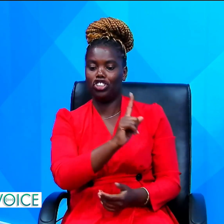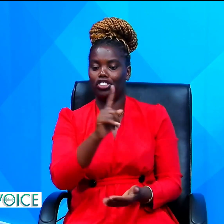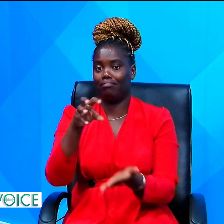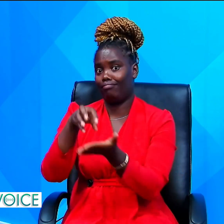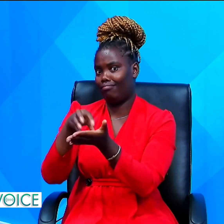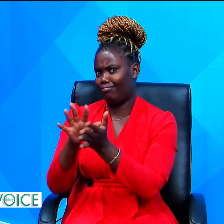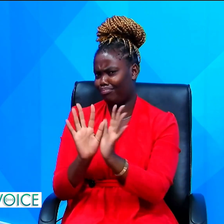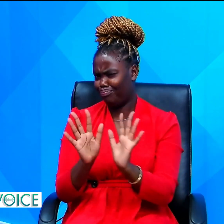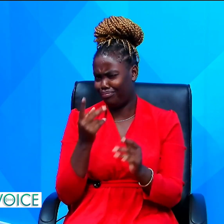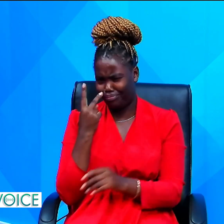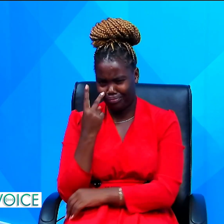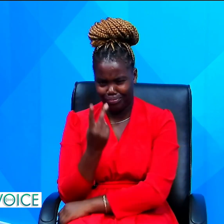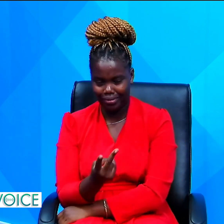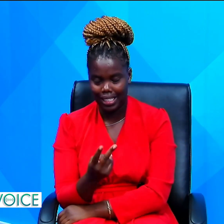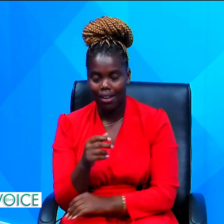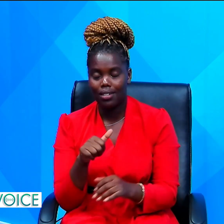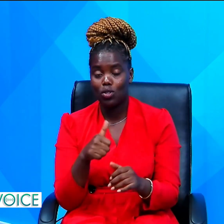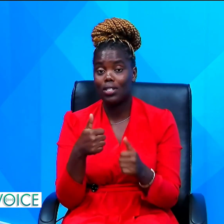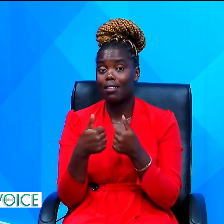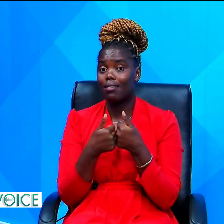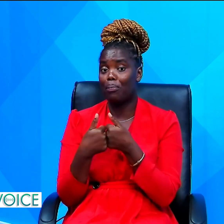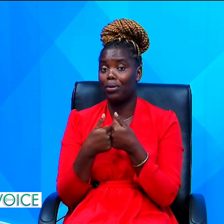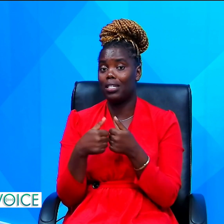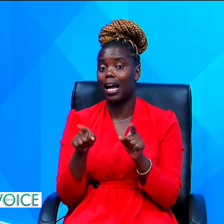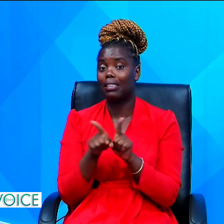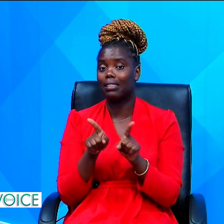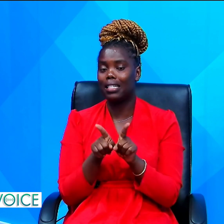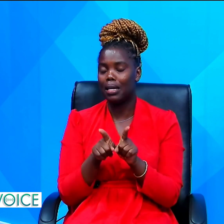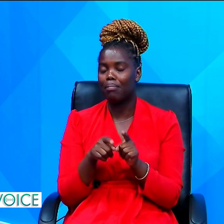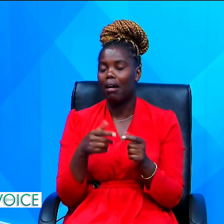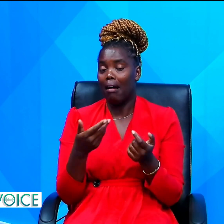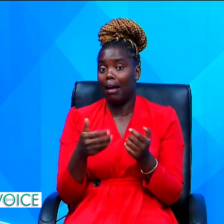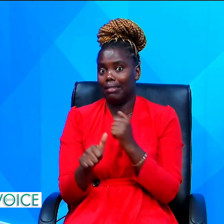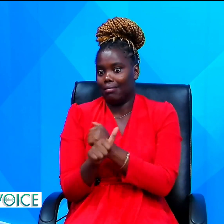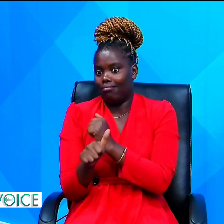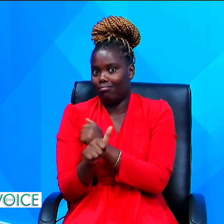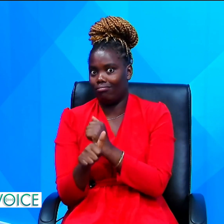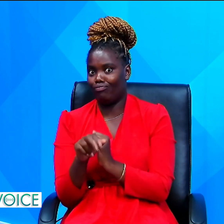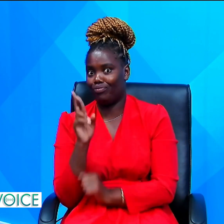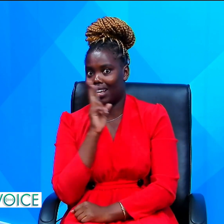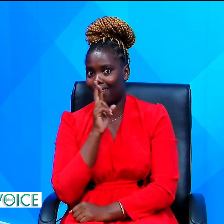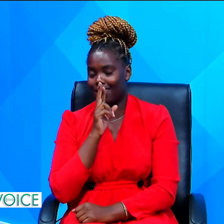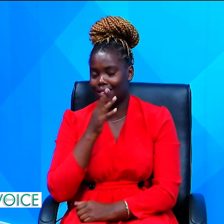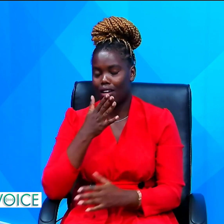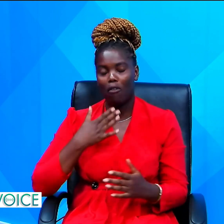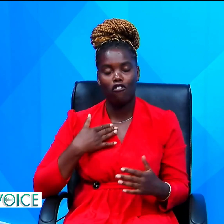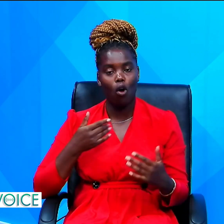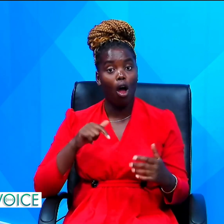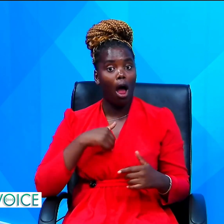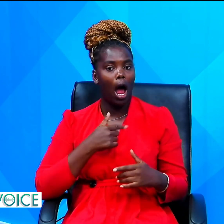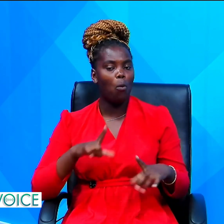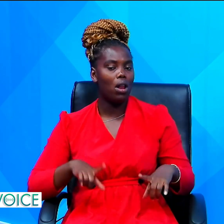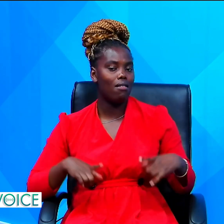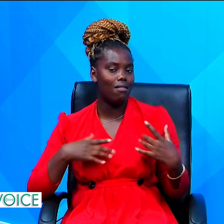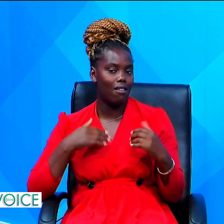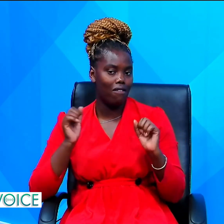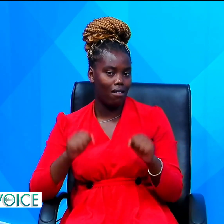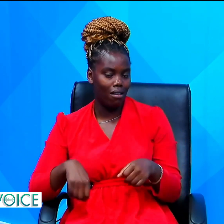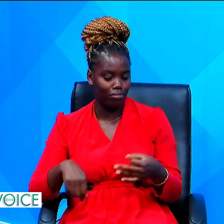And we have cases and what brought by hepatitis in different types. So it's very risky,